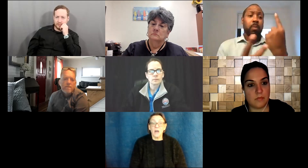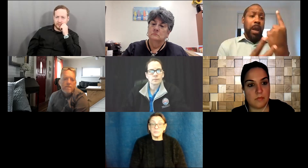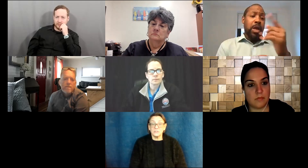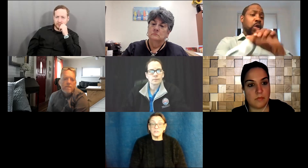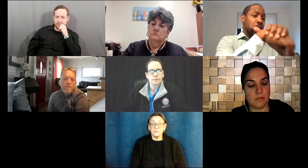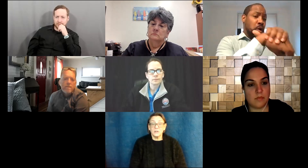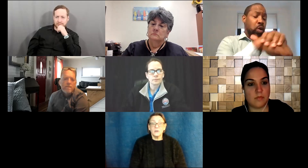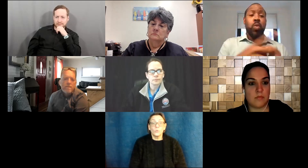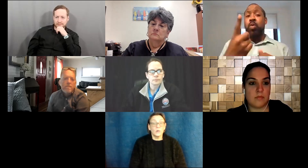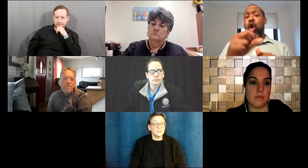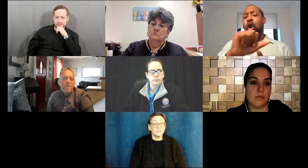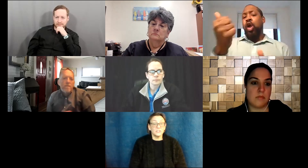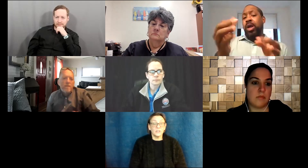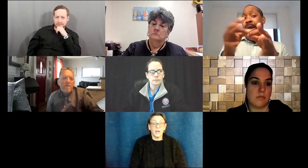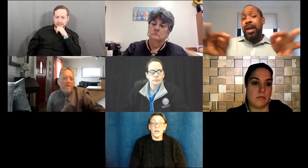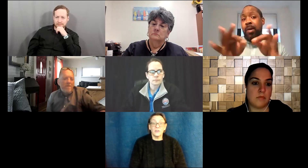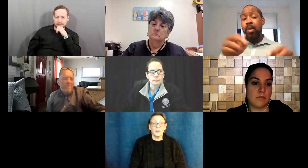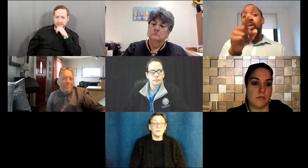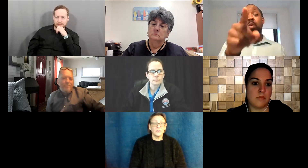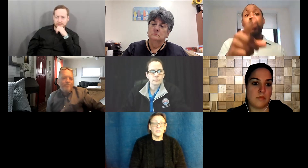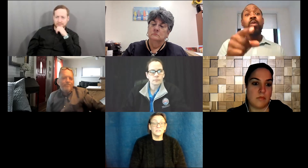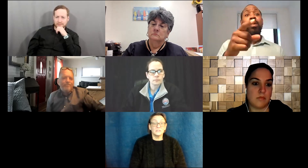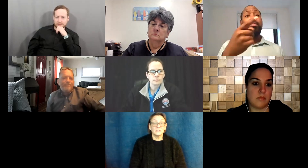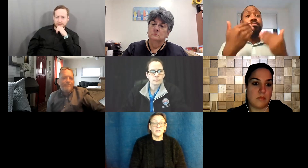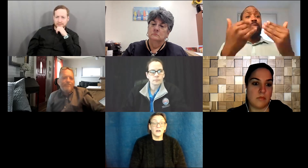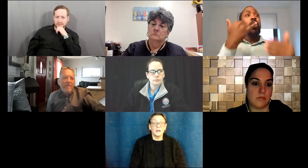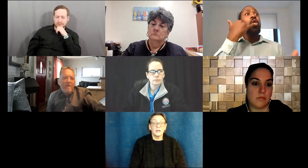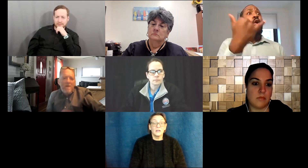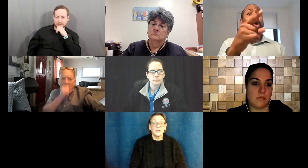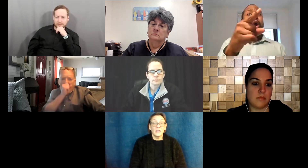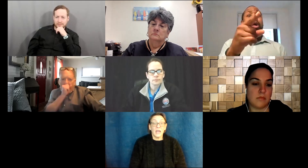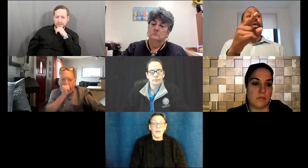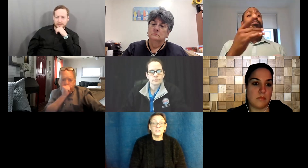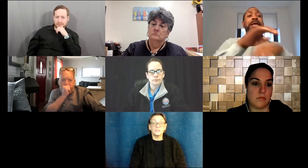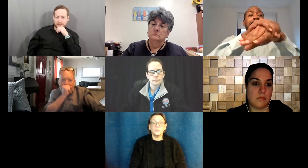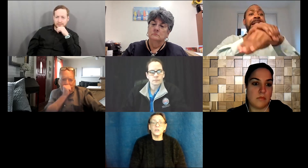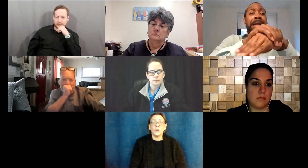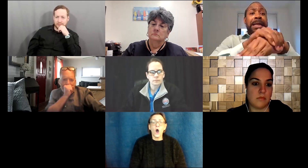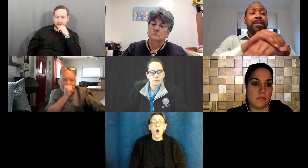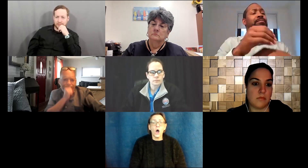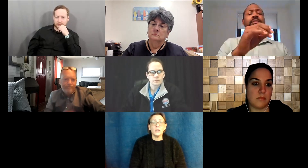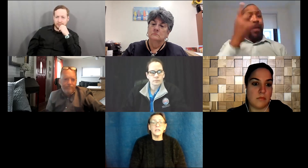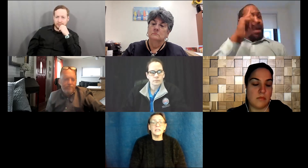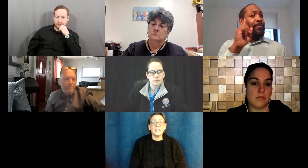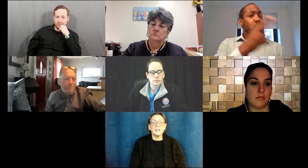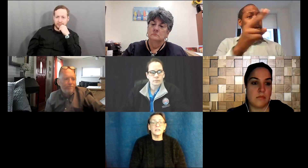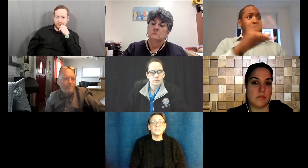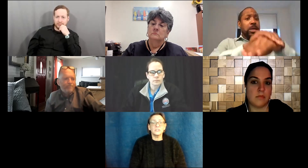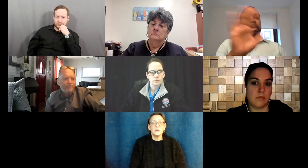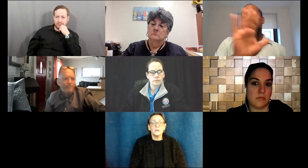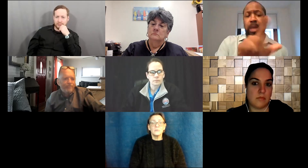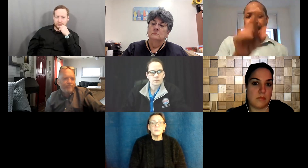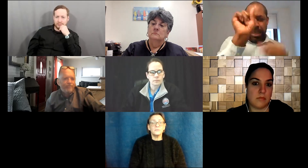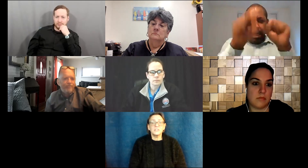languages options. One's English and the other is captioned. So you can call in